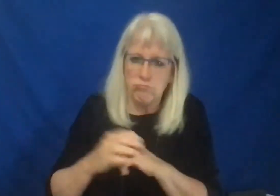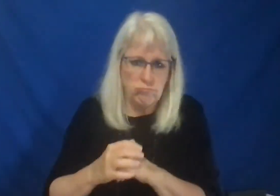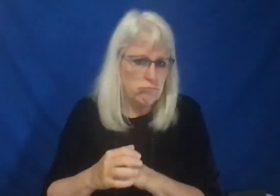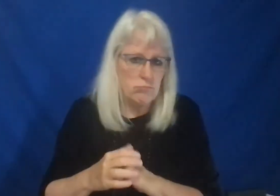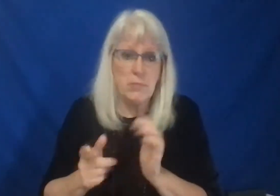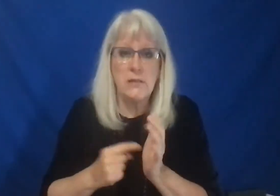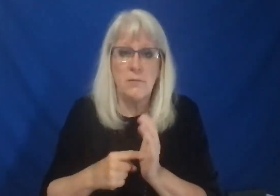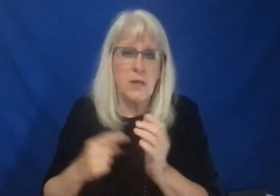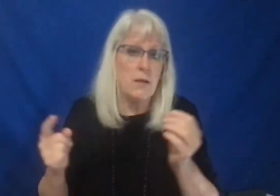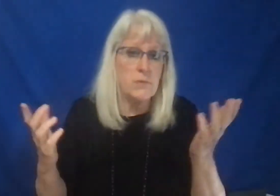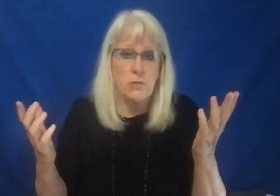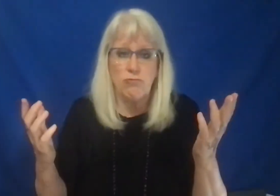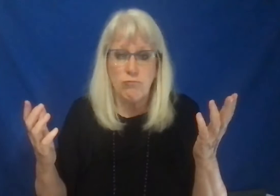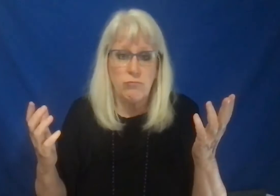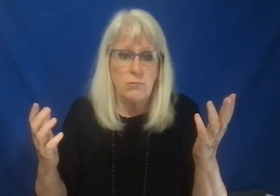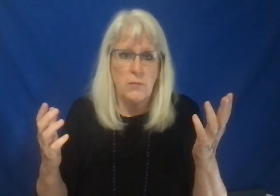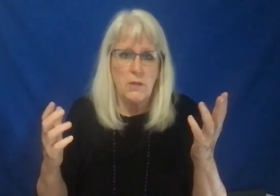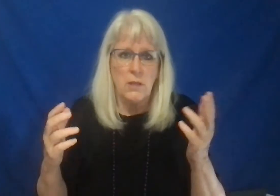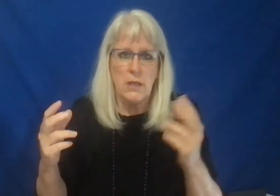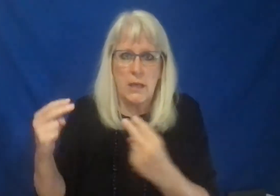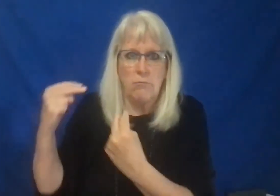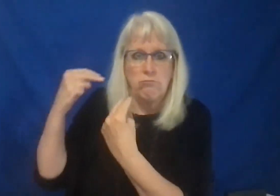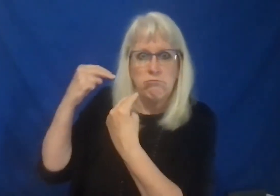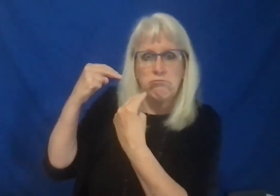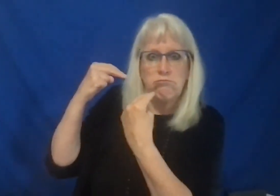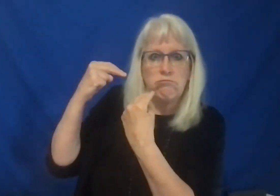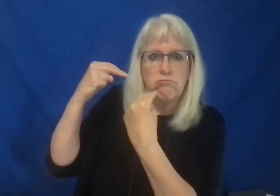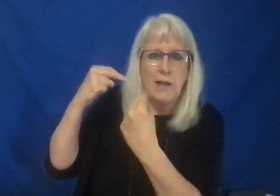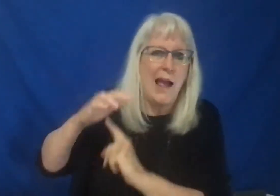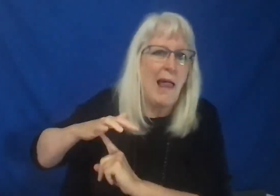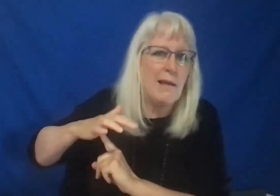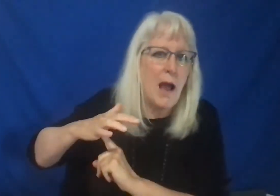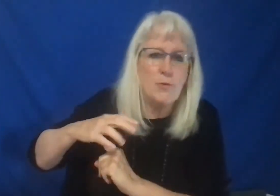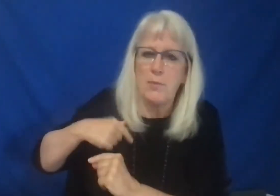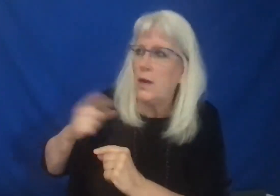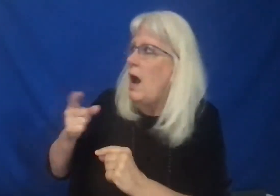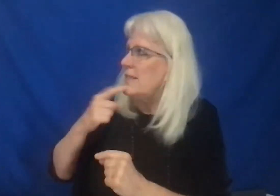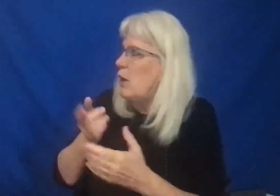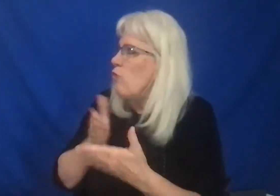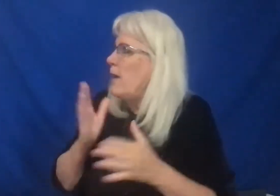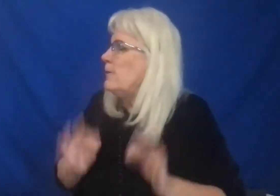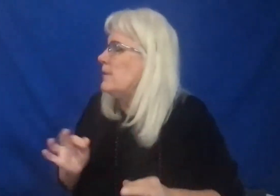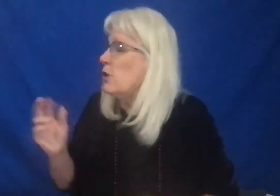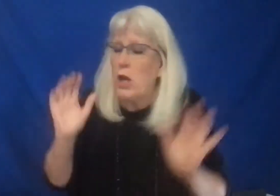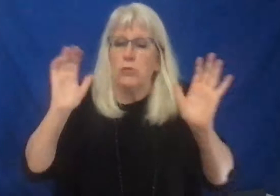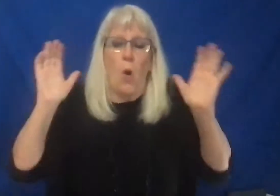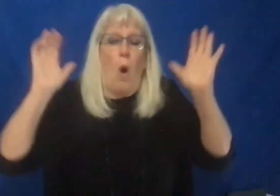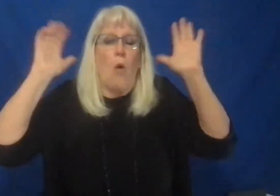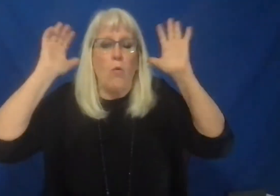of helicopters over me, and I say right of decision. And he's like, oh, oh, oh, oh, oh, oh. And